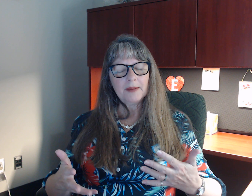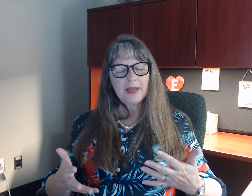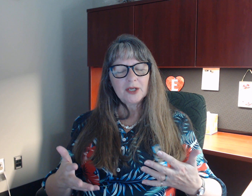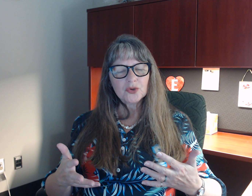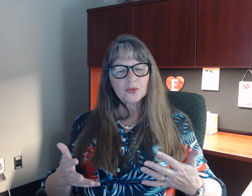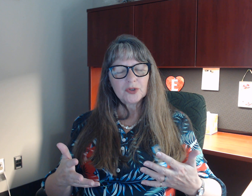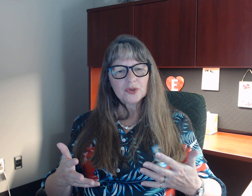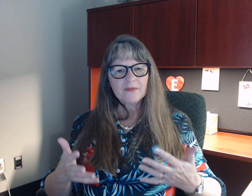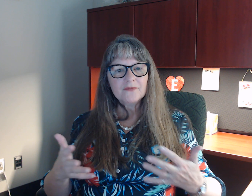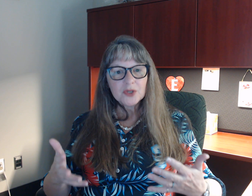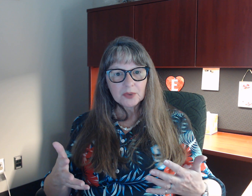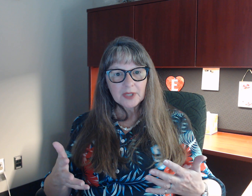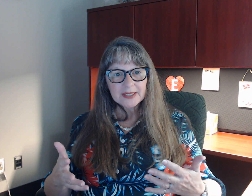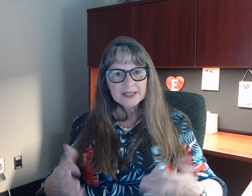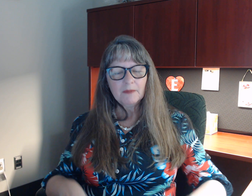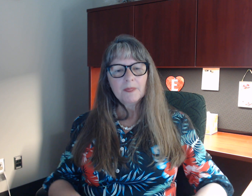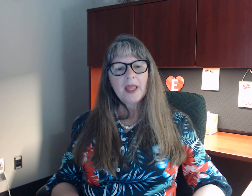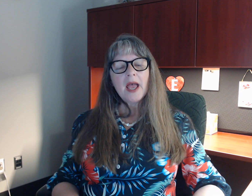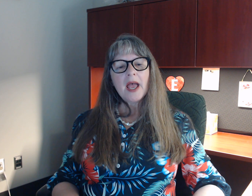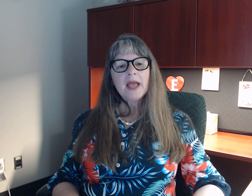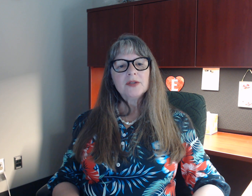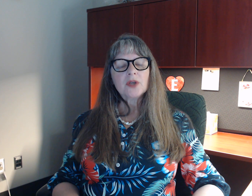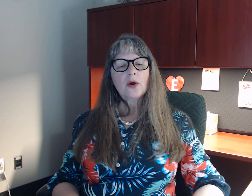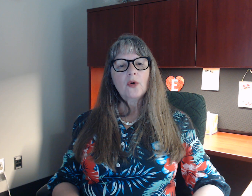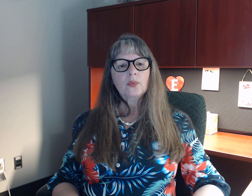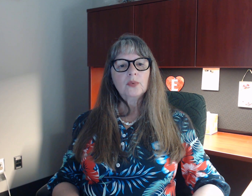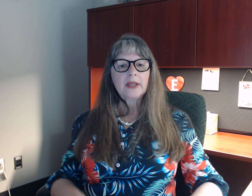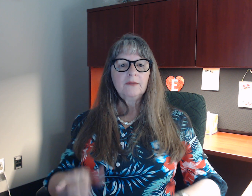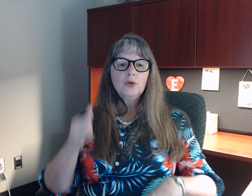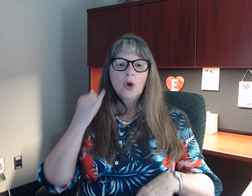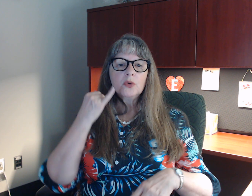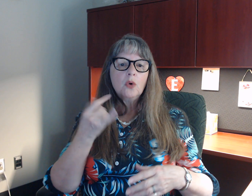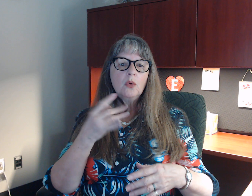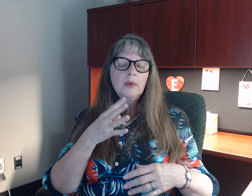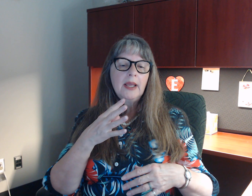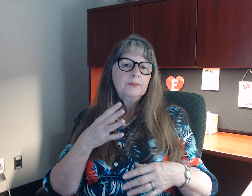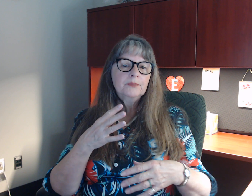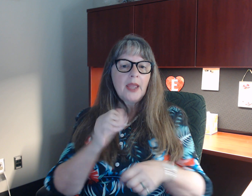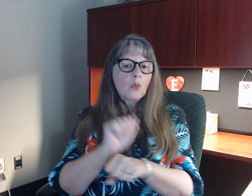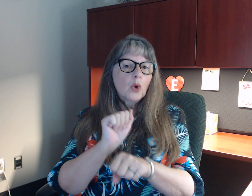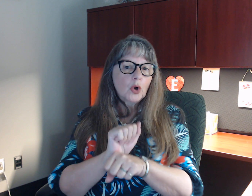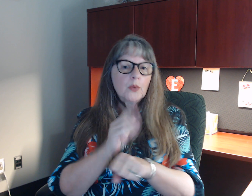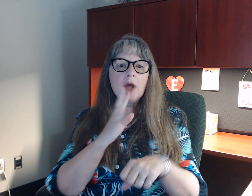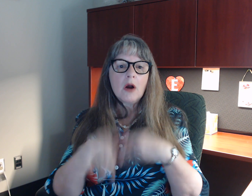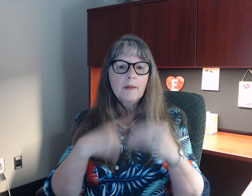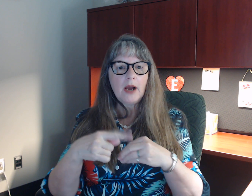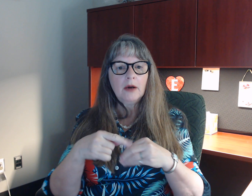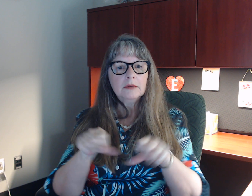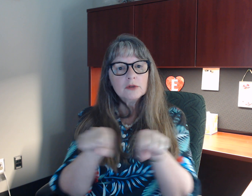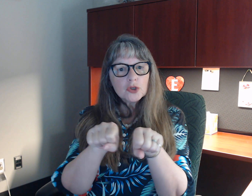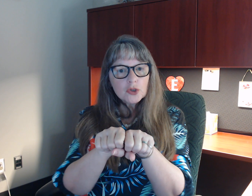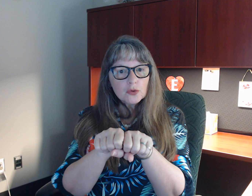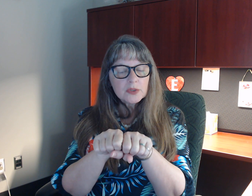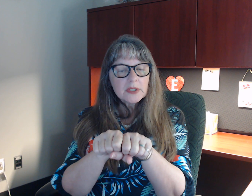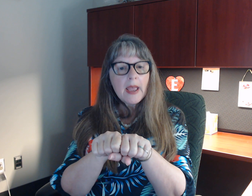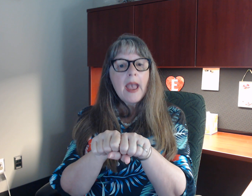making sure that you can visualize it. And so, like if you go, at work we talk about shoes,